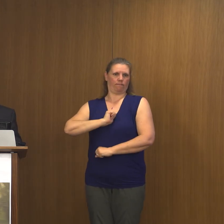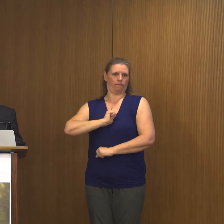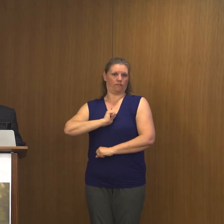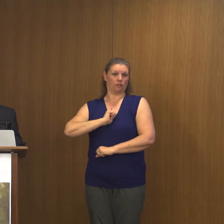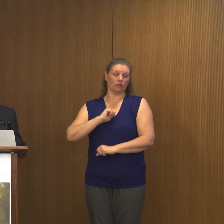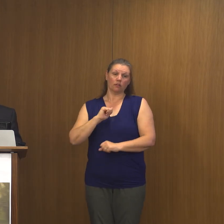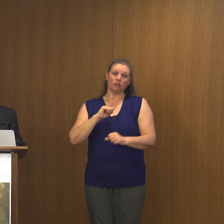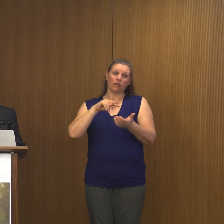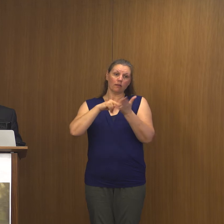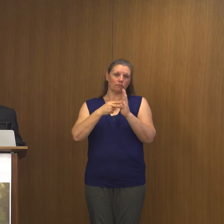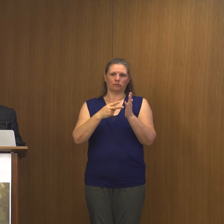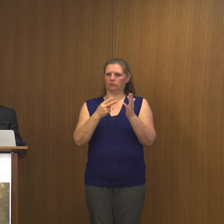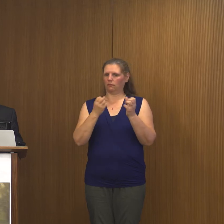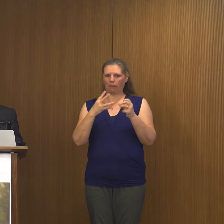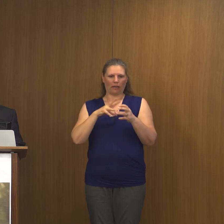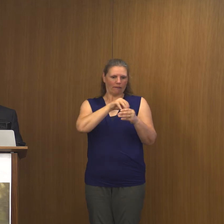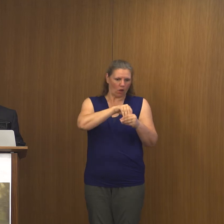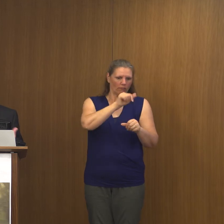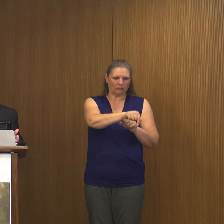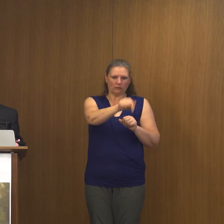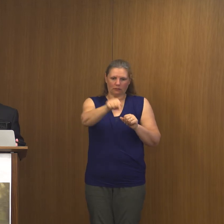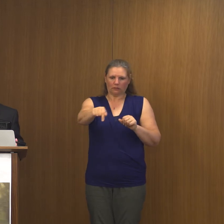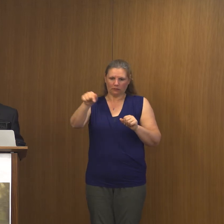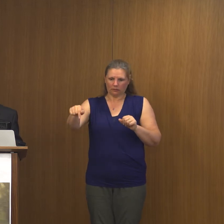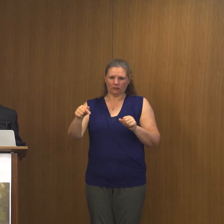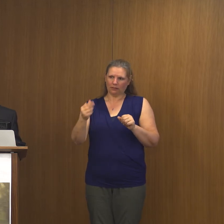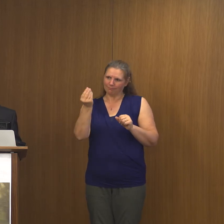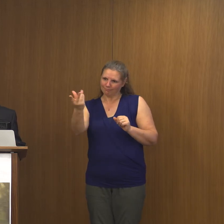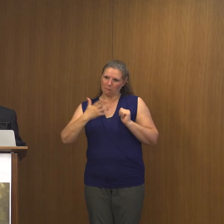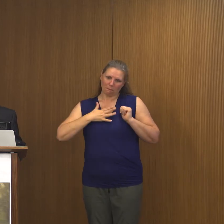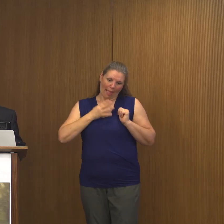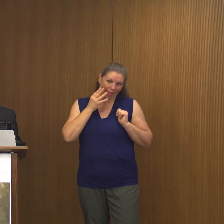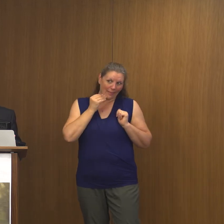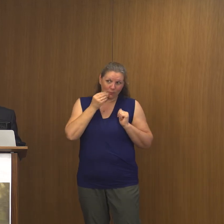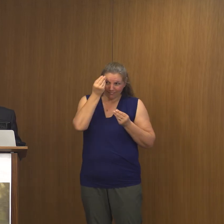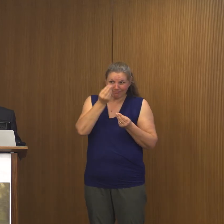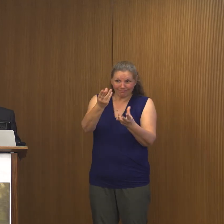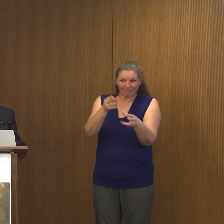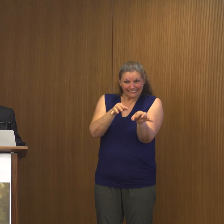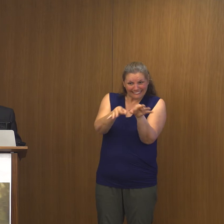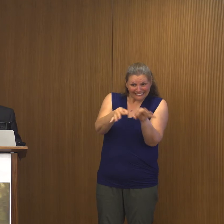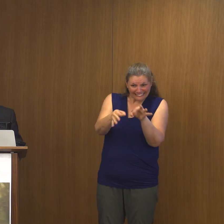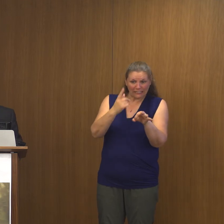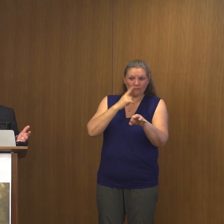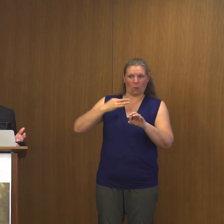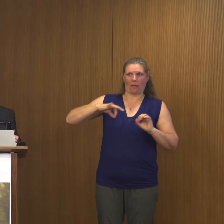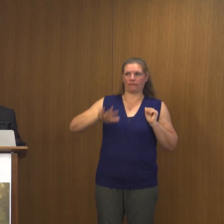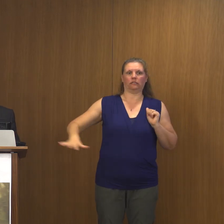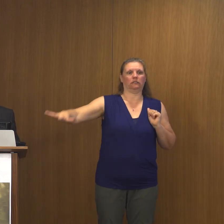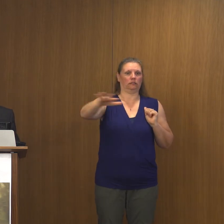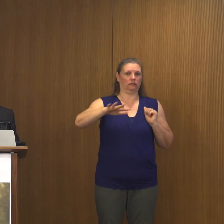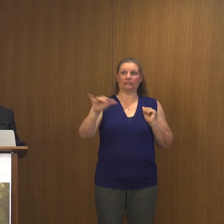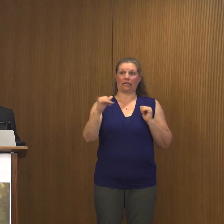being engaged in numerous projects and providing my disability lens to help raise the understandings for others, much like